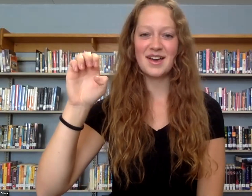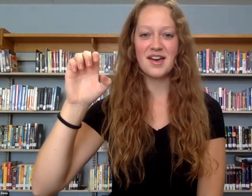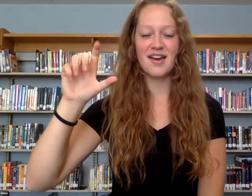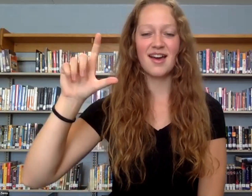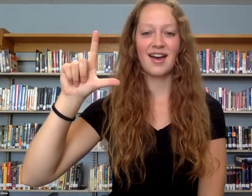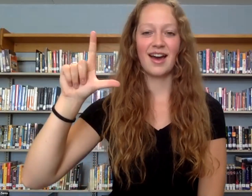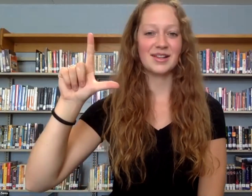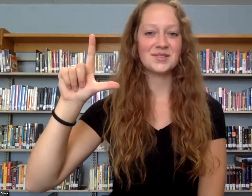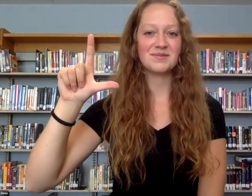M-O-T-E-L.